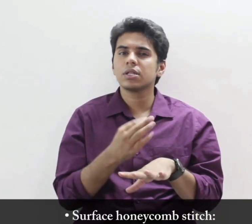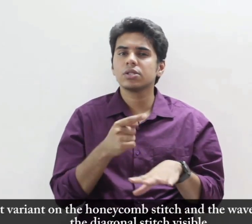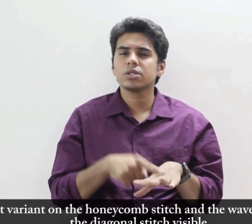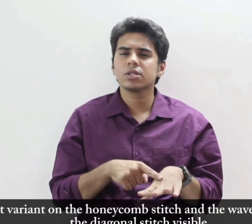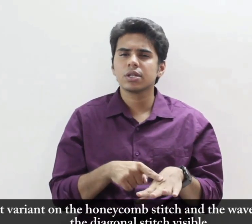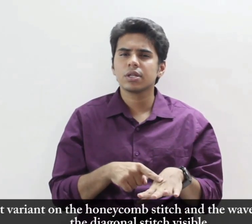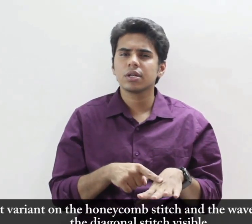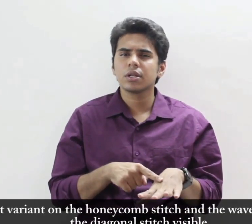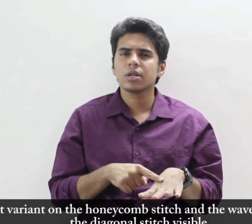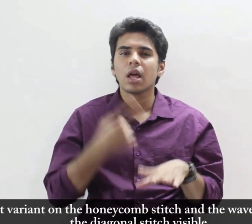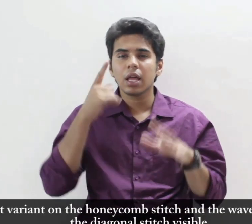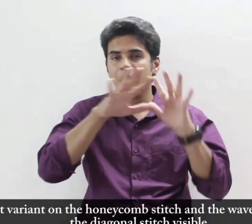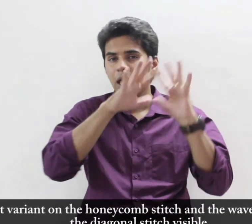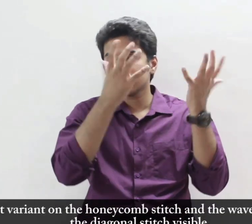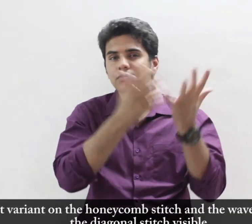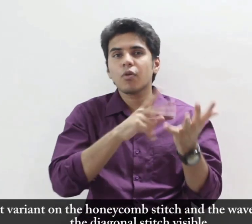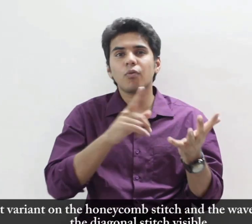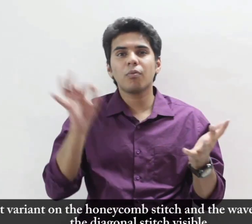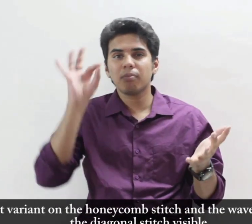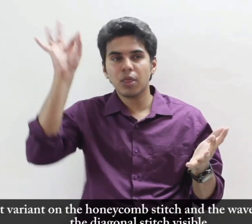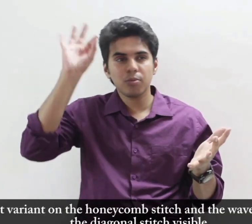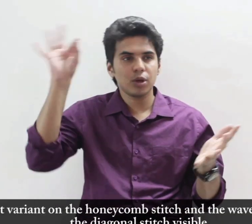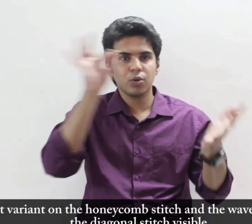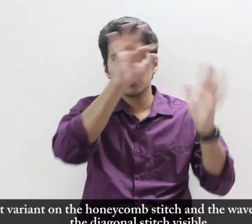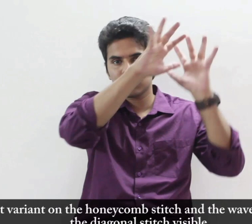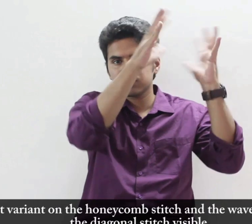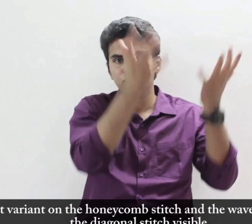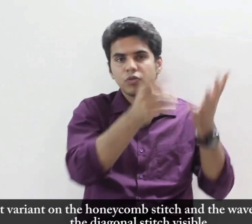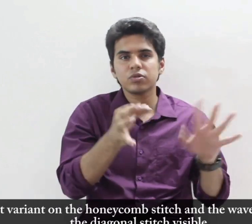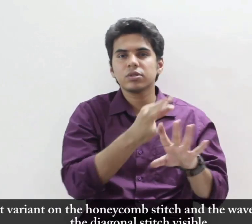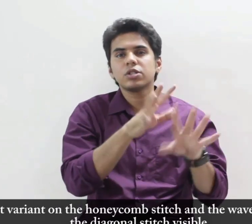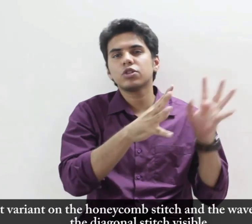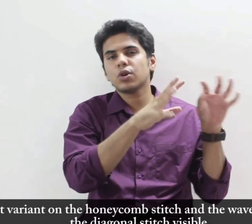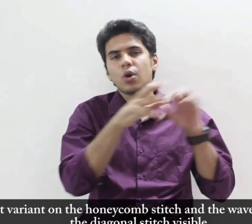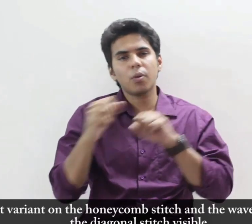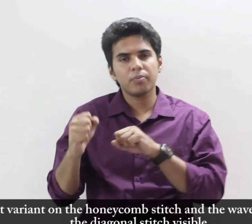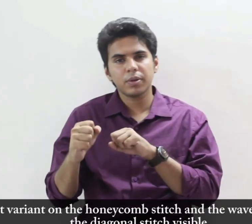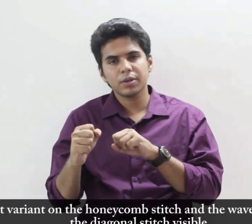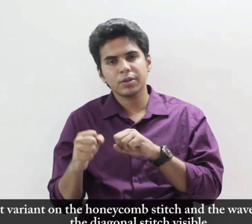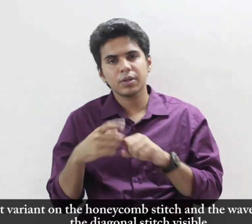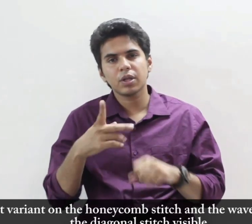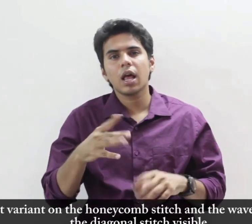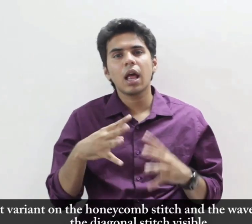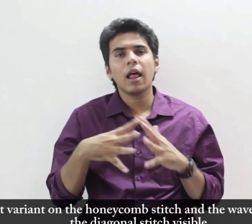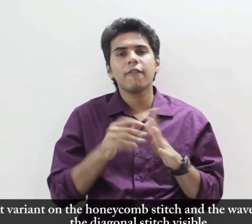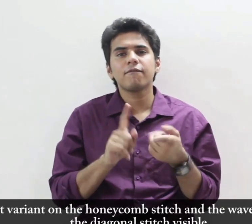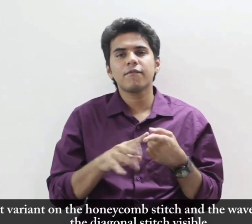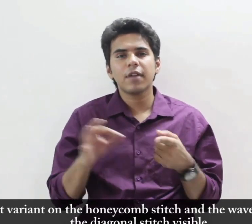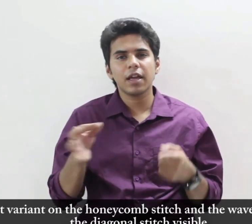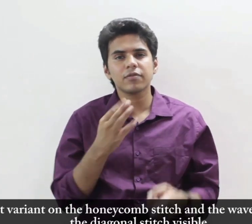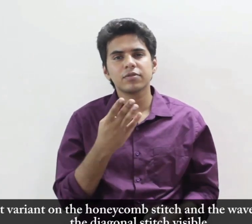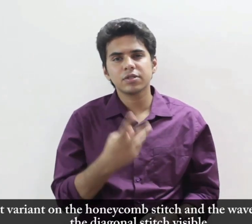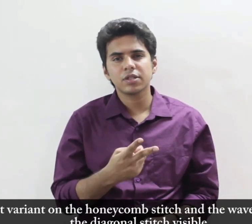A tight variant on the honeycomb stitch and the wave stitch with the diagonal stitch visible.